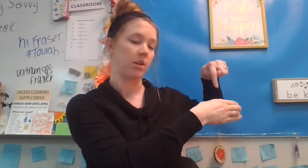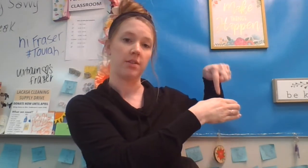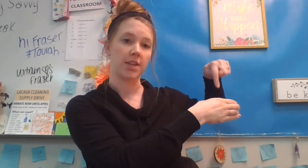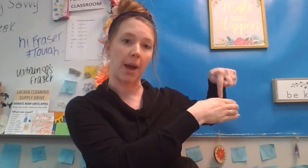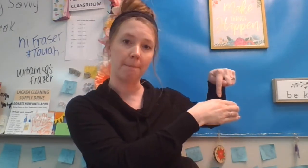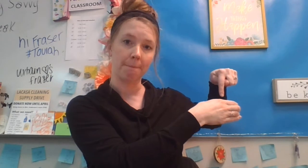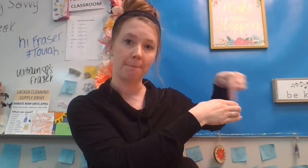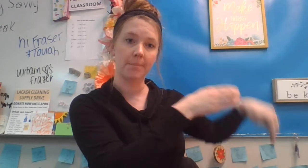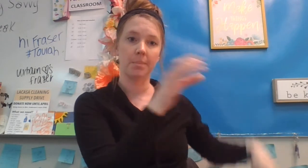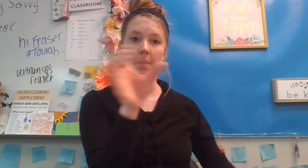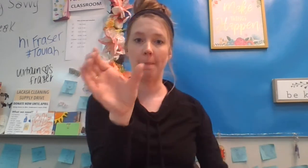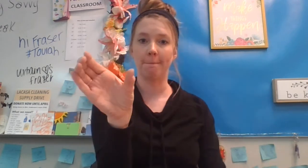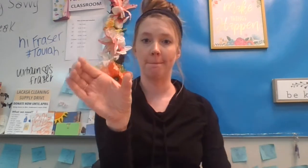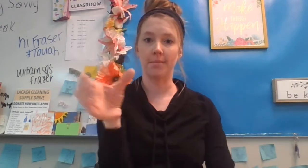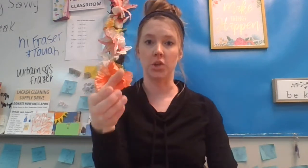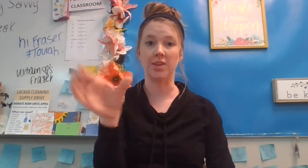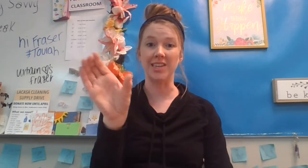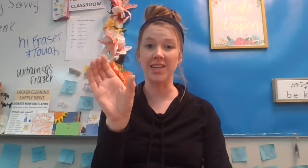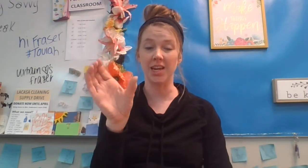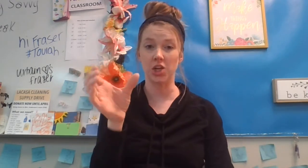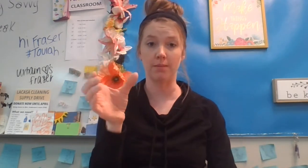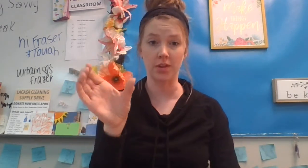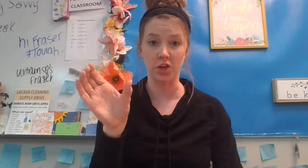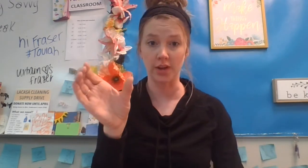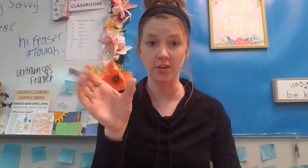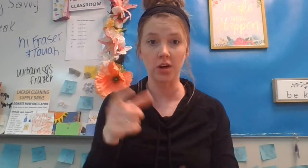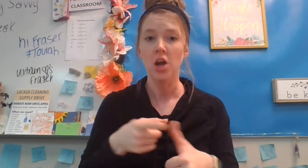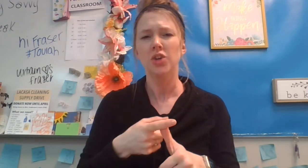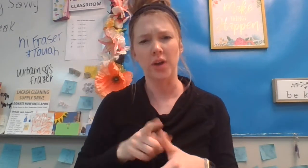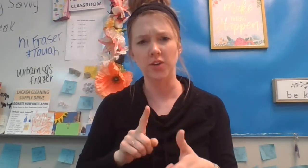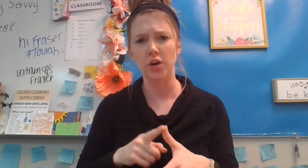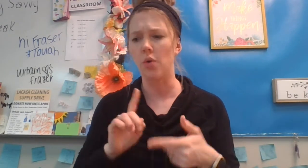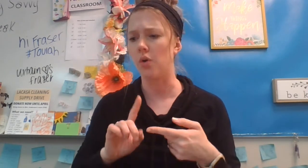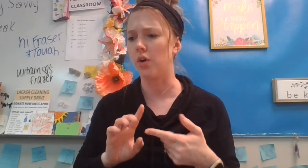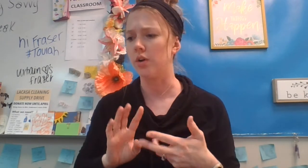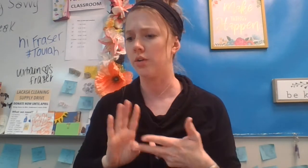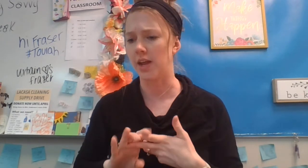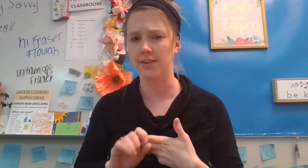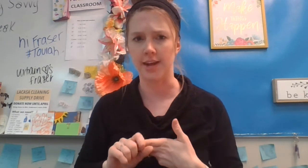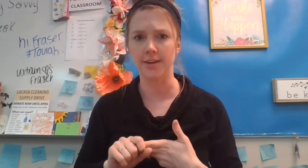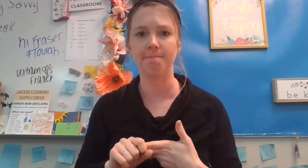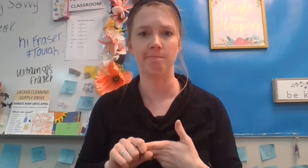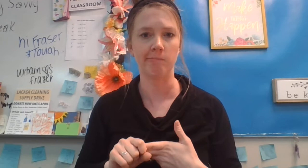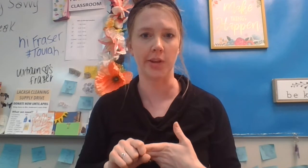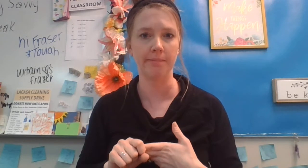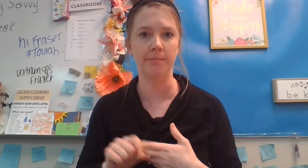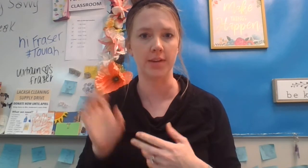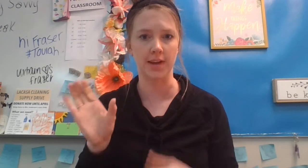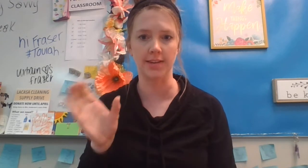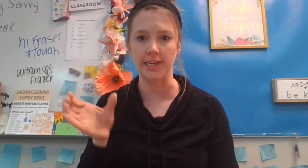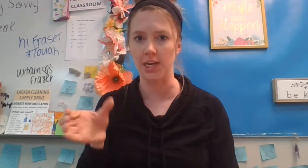here's the top. So C hand shape for that dresser or nightstand, really, is that C hand